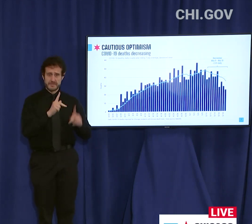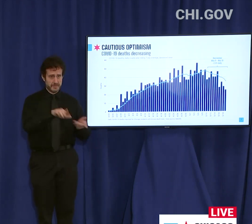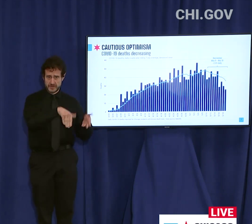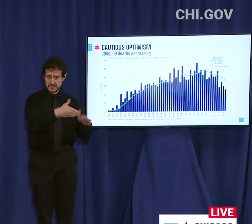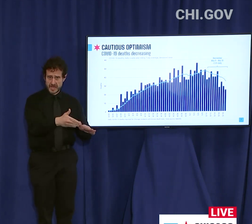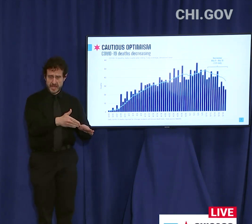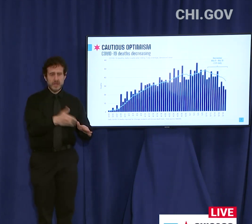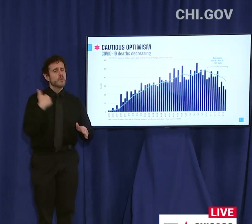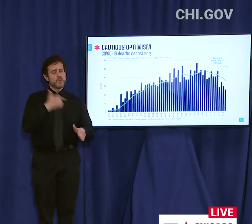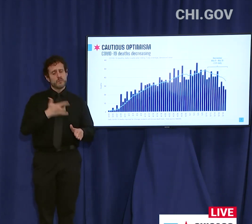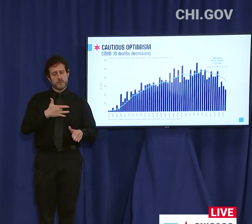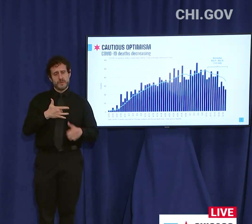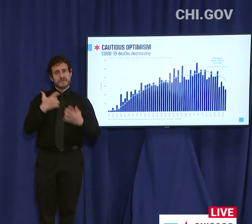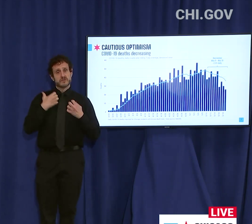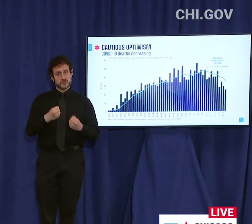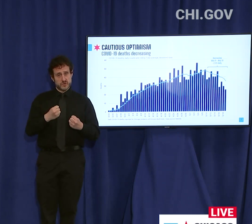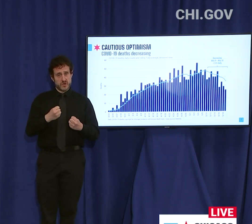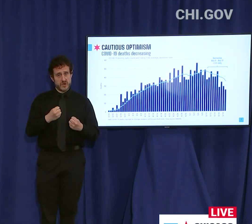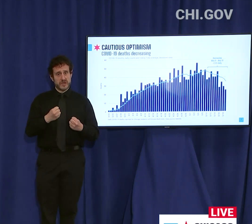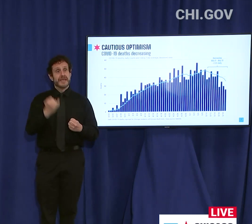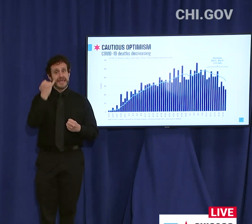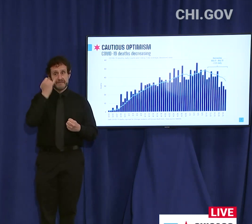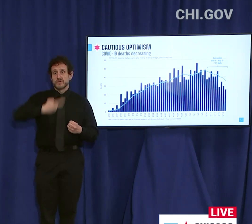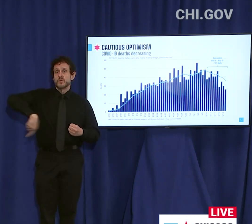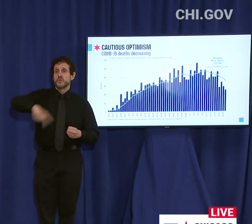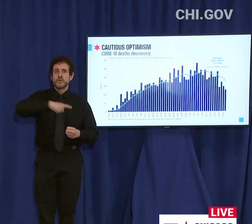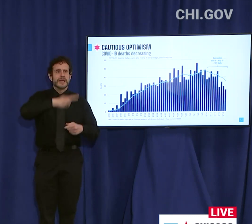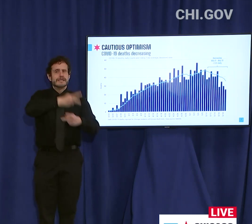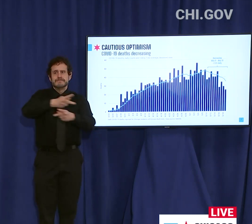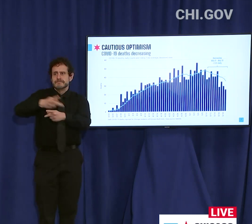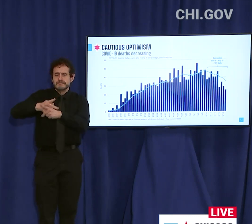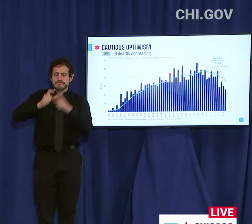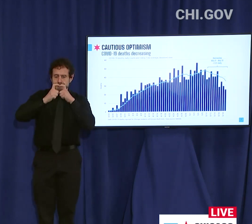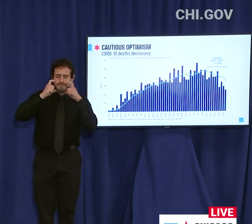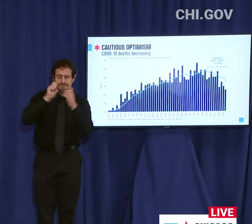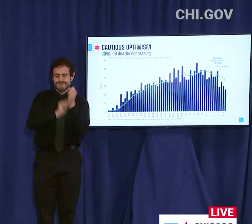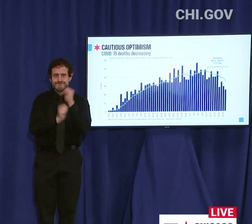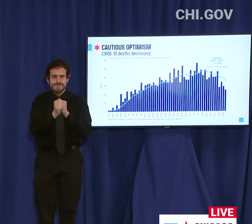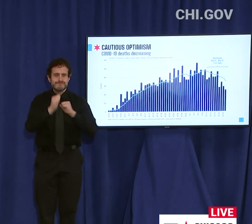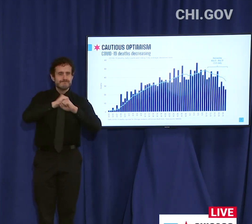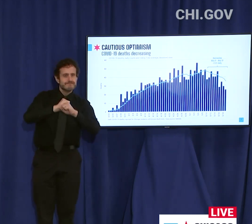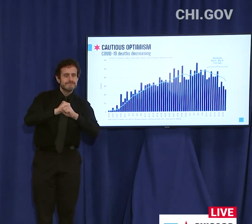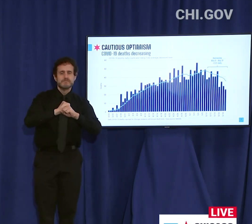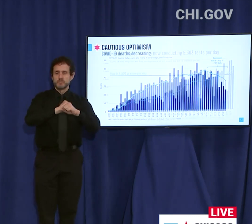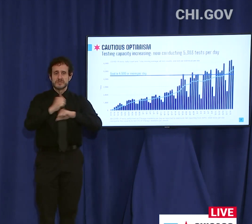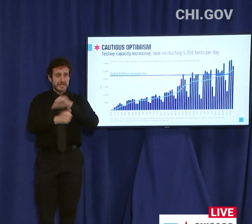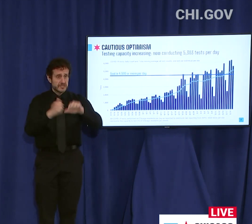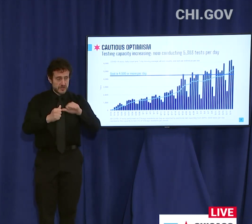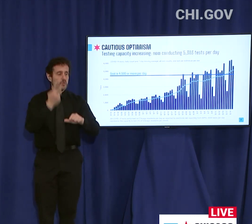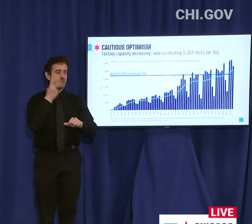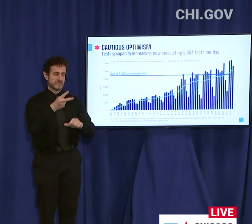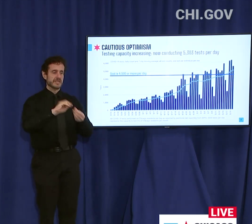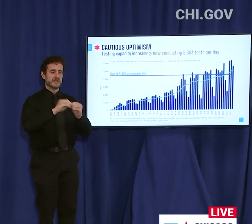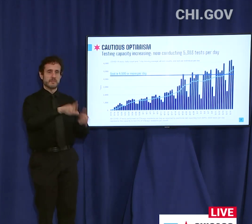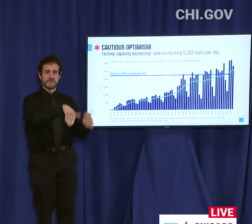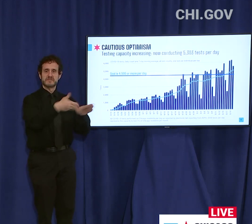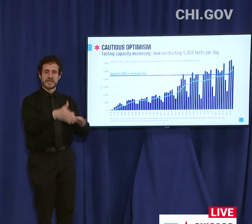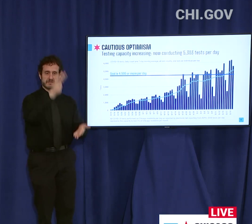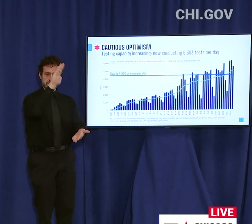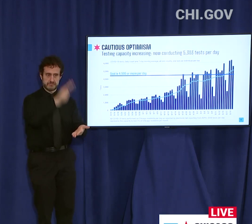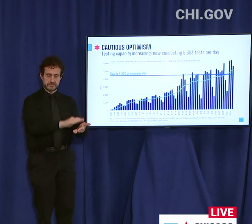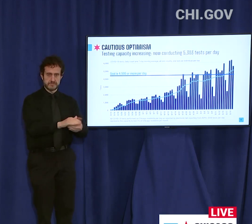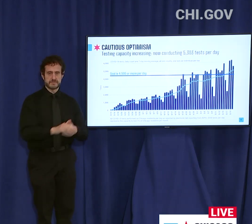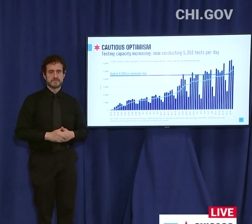of us protecting each other is how we'll see this really ultimate metric move down the most. Our